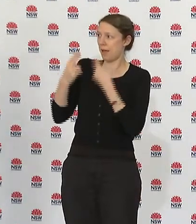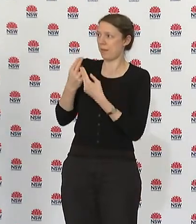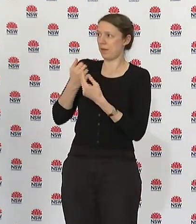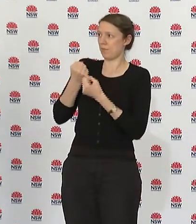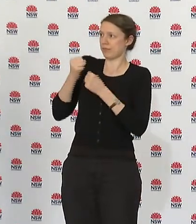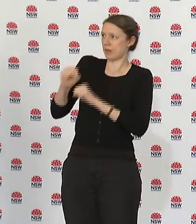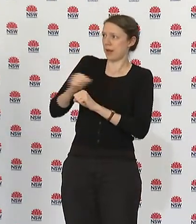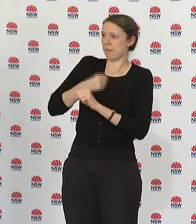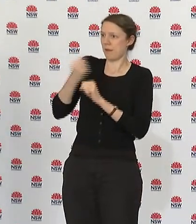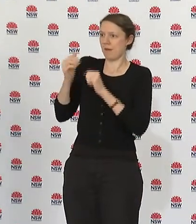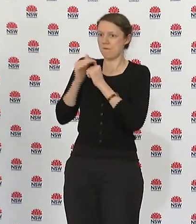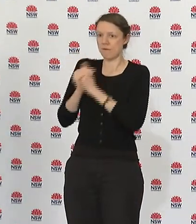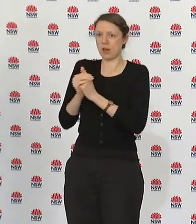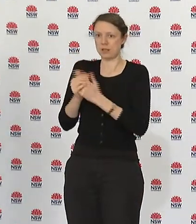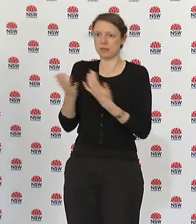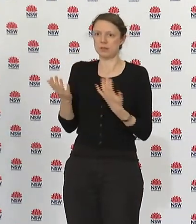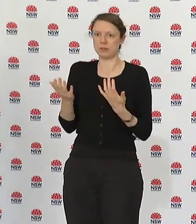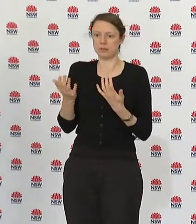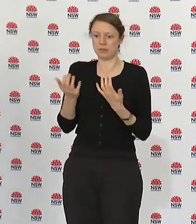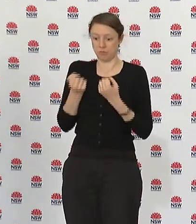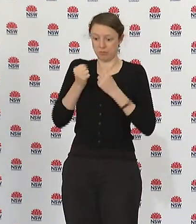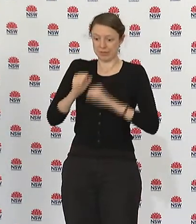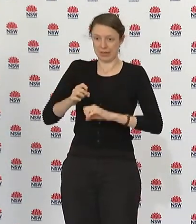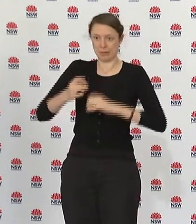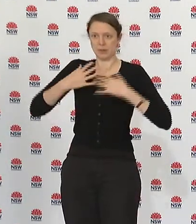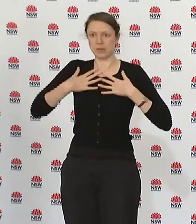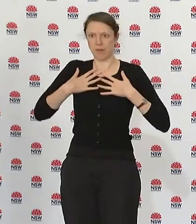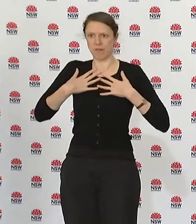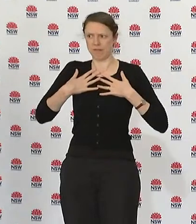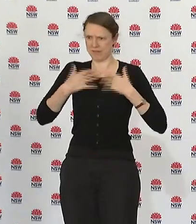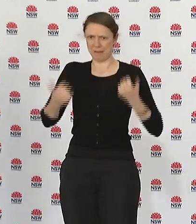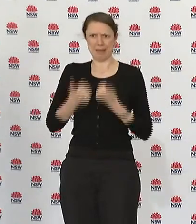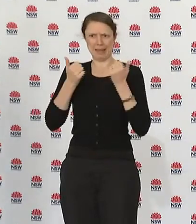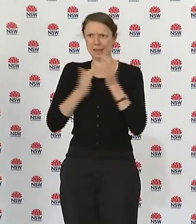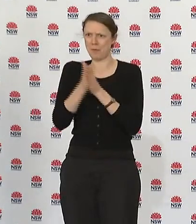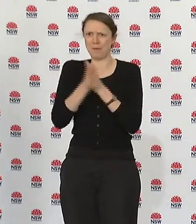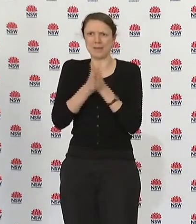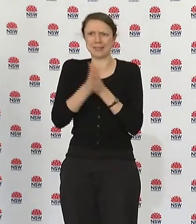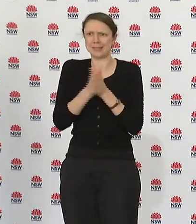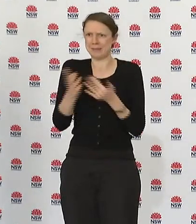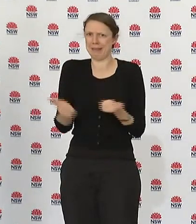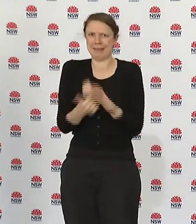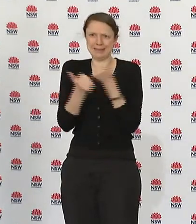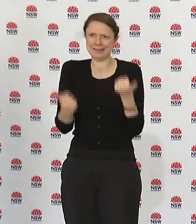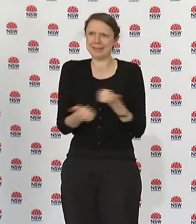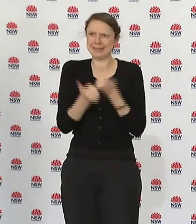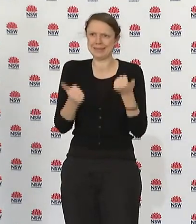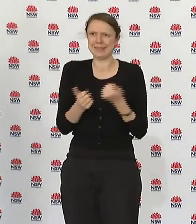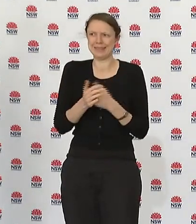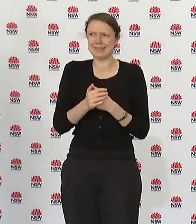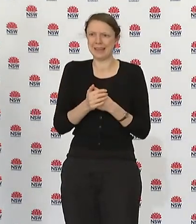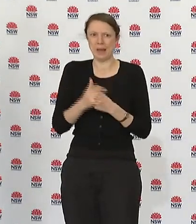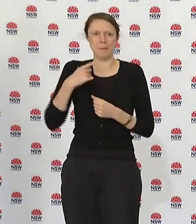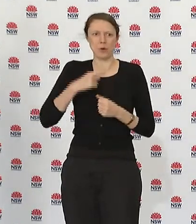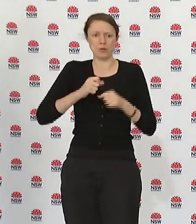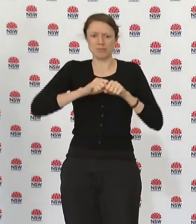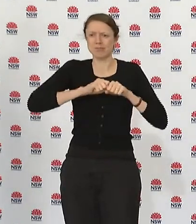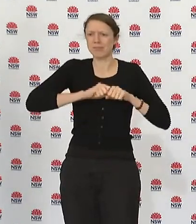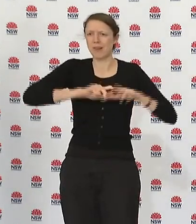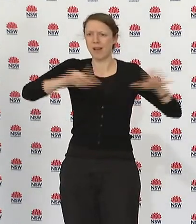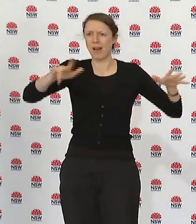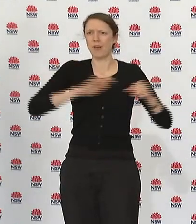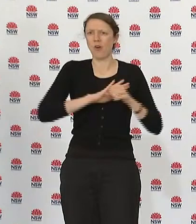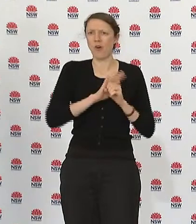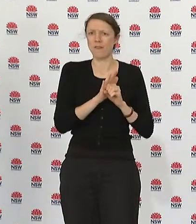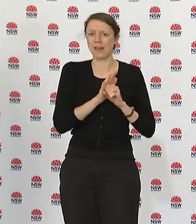now is for people to come forward and protect themselves. When you have a major outbreak, the risk and the benefits change. So people now are more